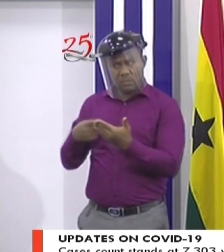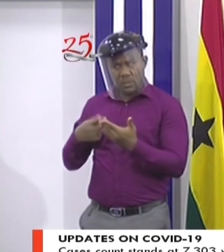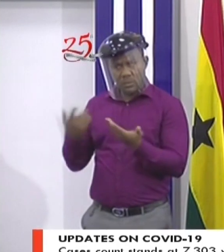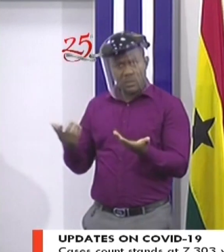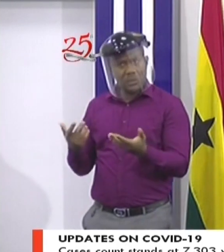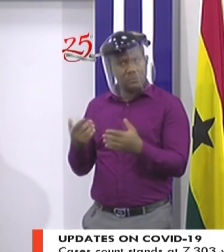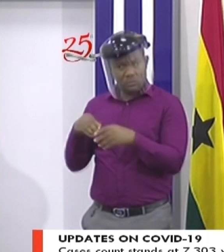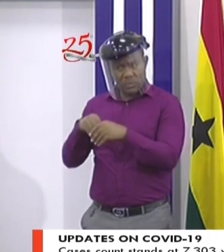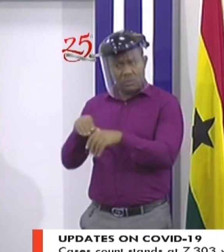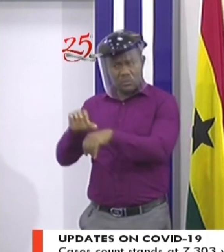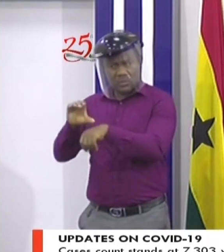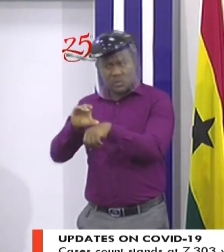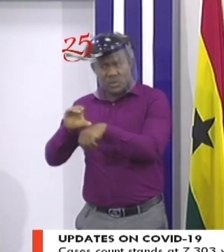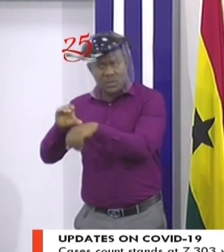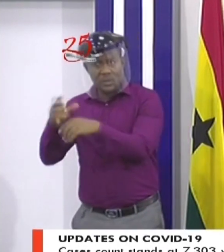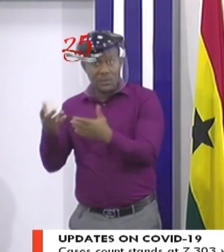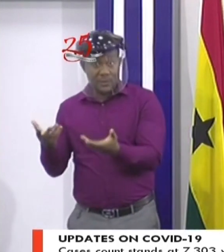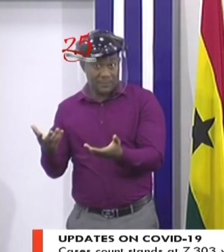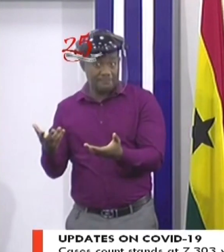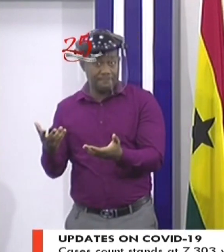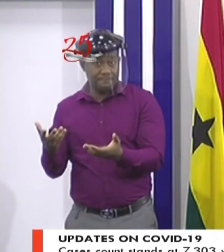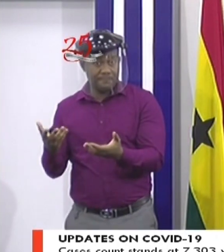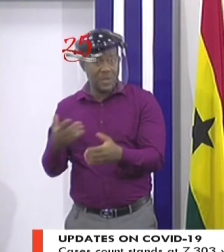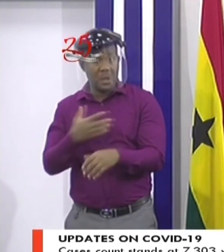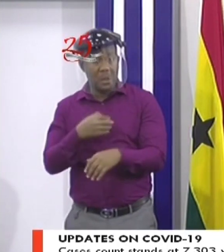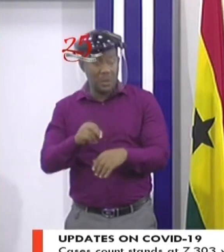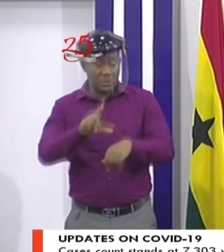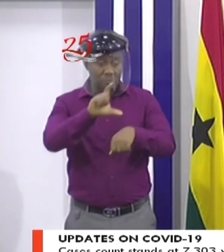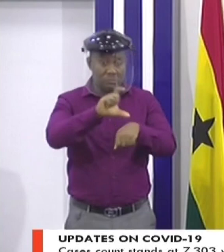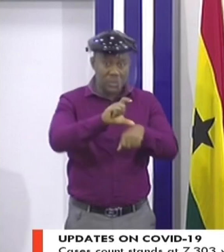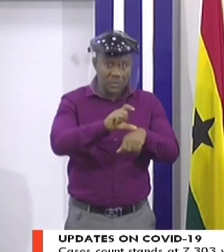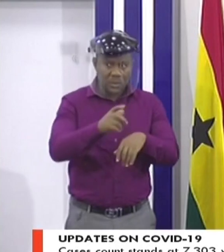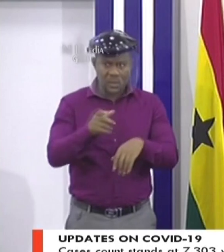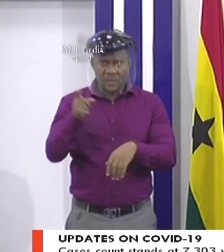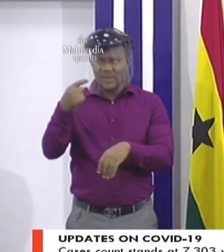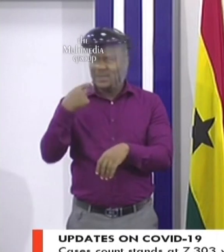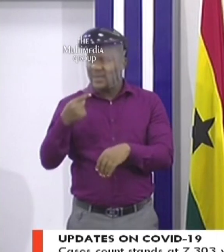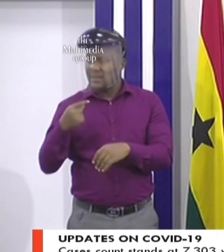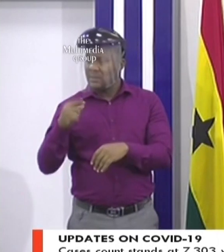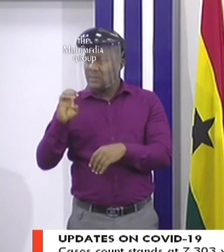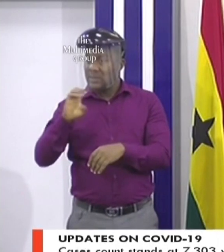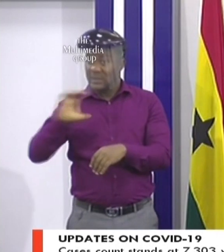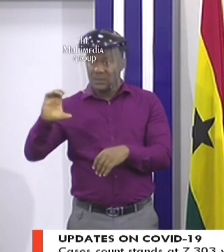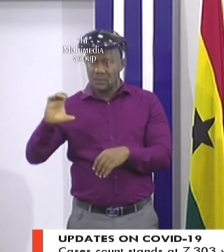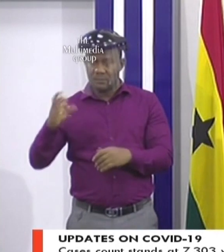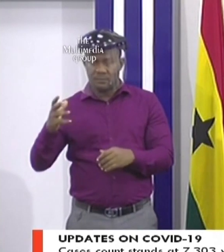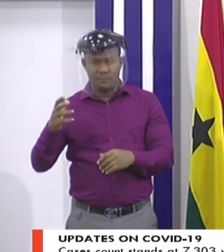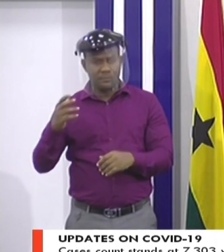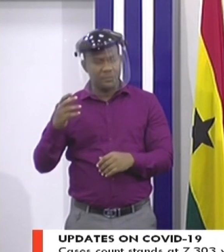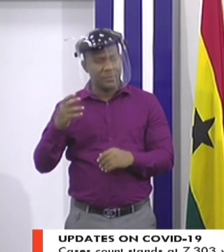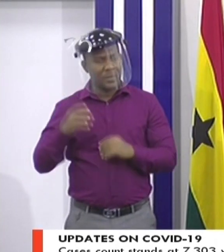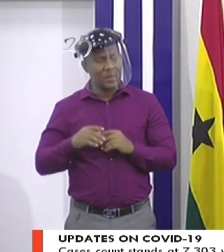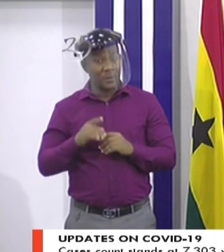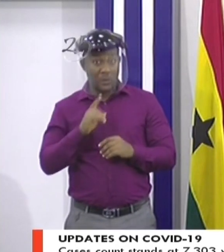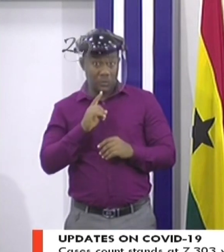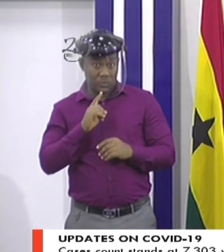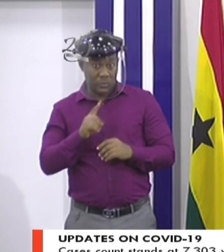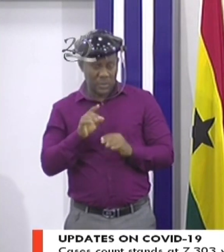including the religious groups, and then he mentioned the EC. Indeed, the essential services,